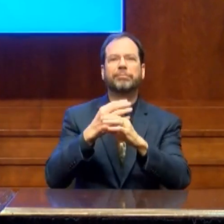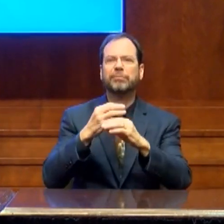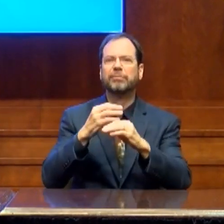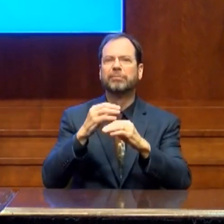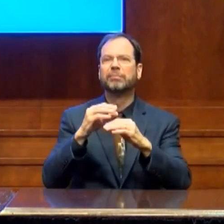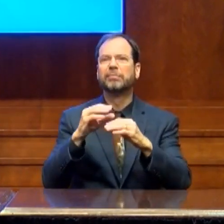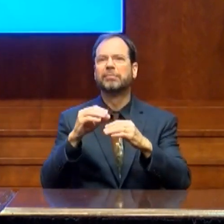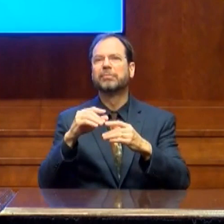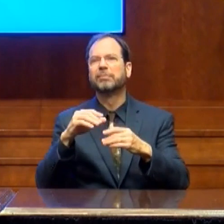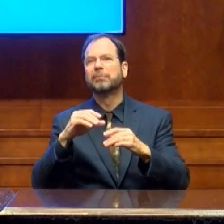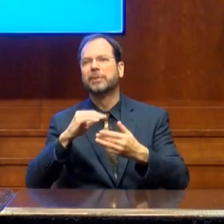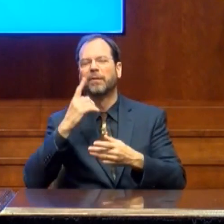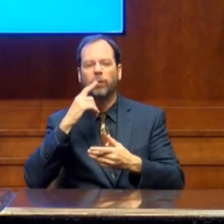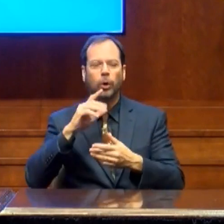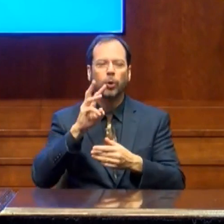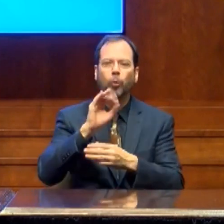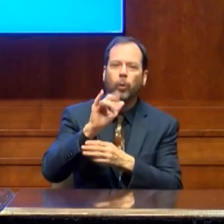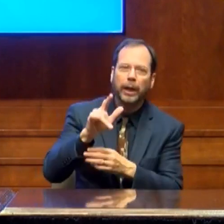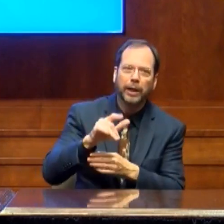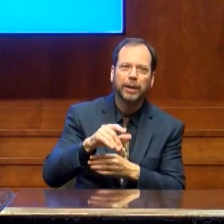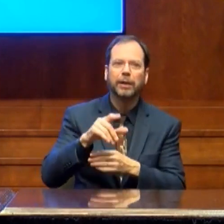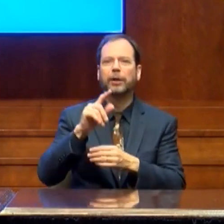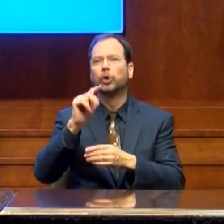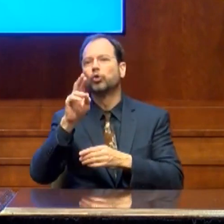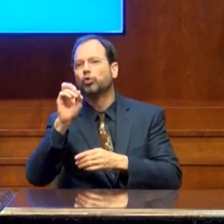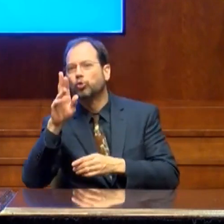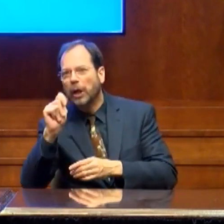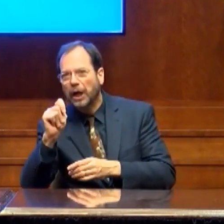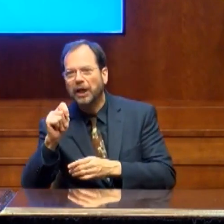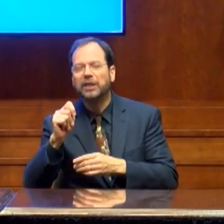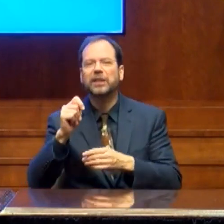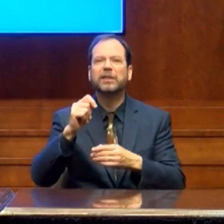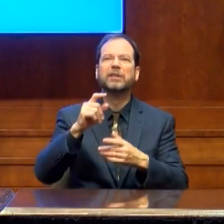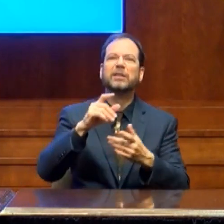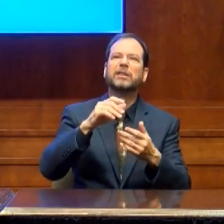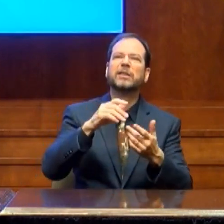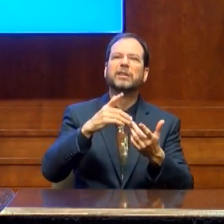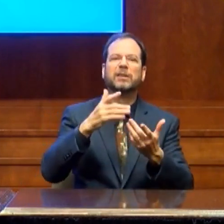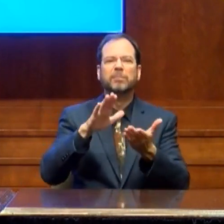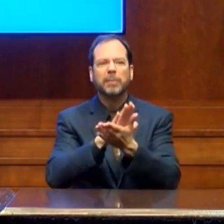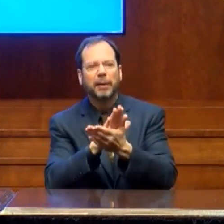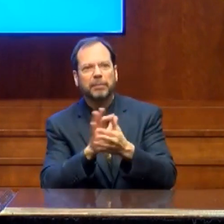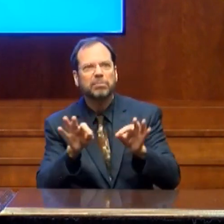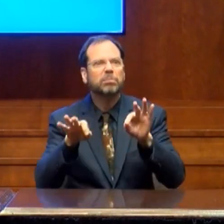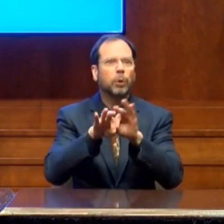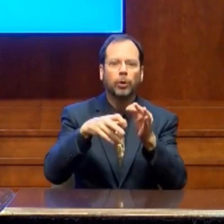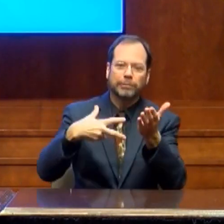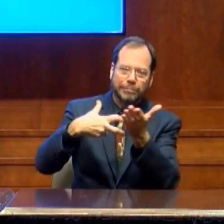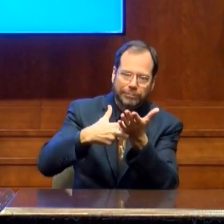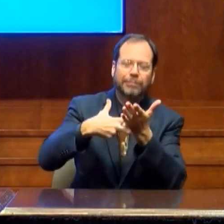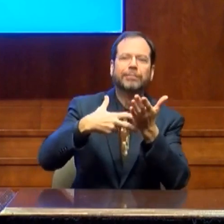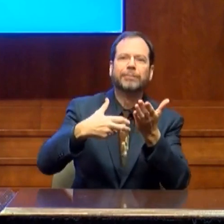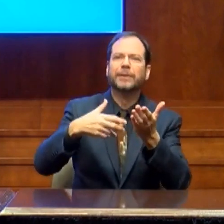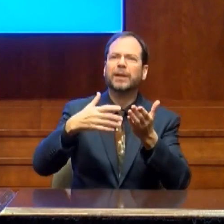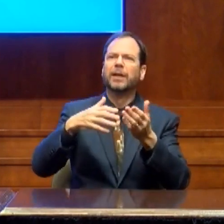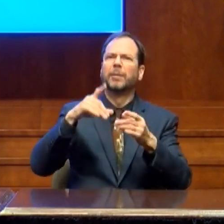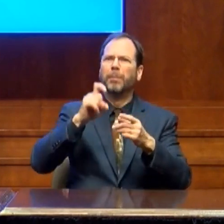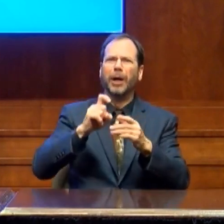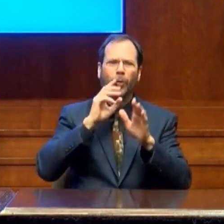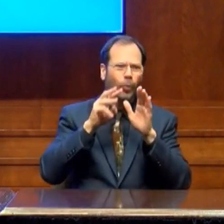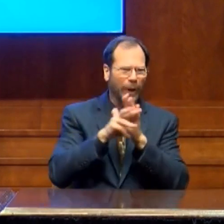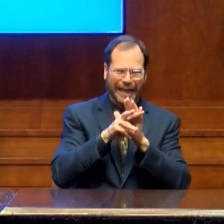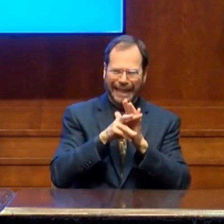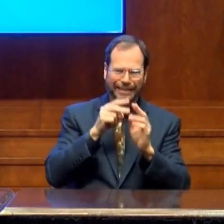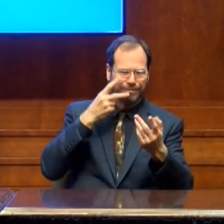for doing things like executing wills and trusts and other legal documents in ways that prevent people from gathering when you're supposed to have